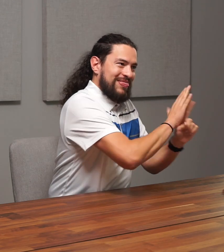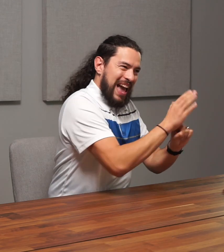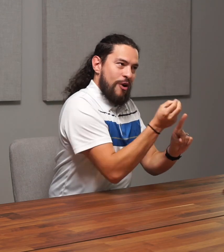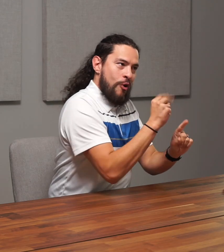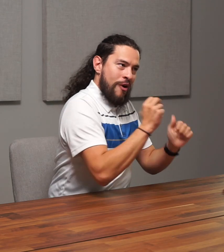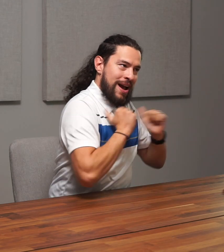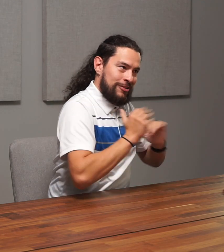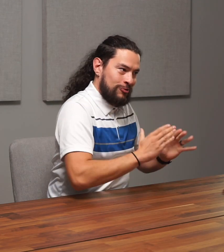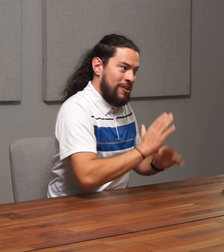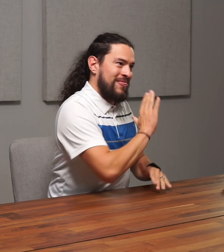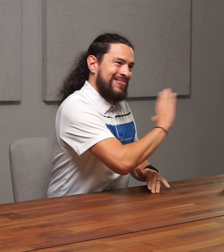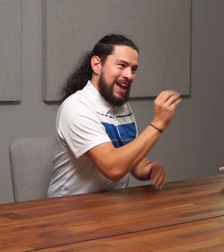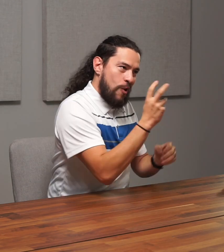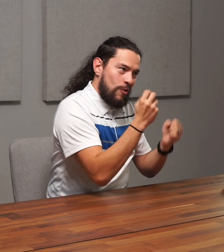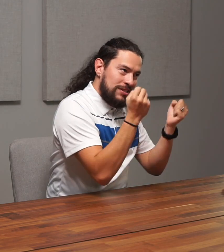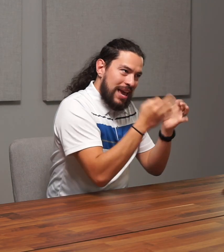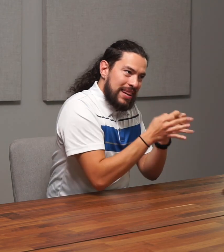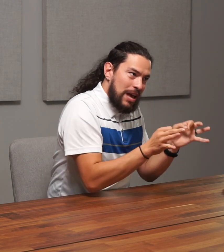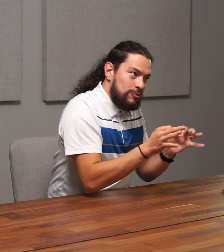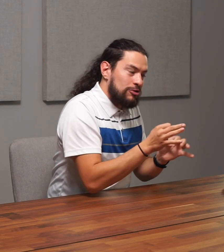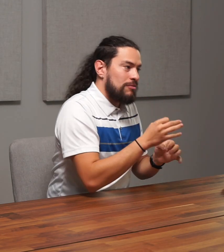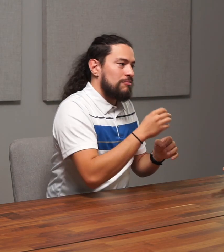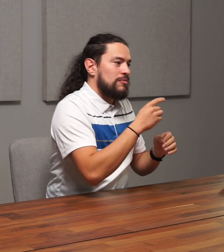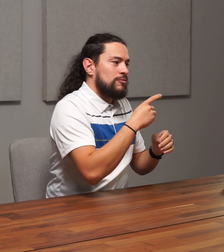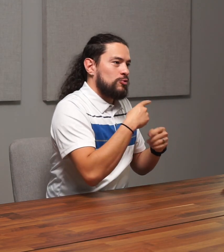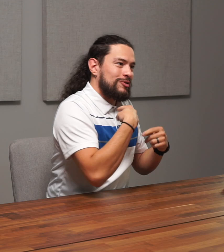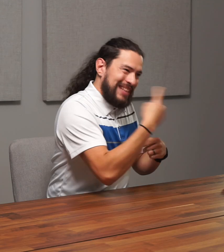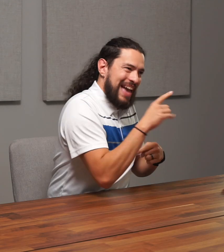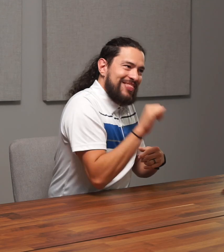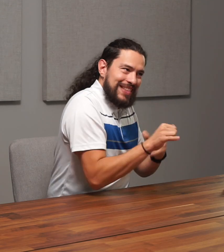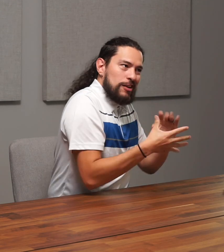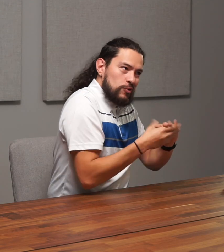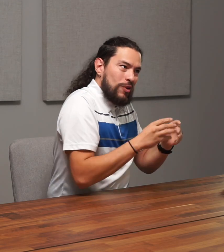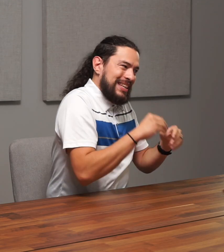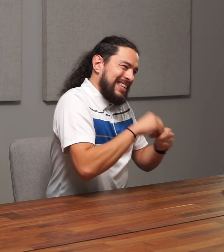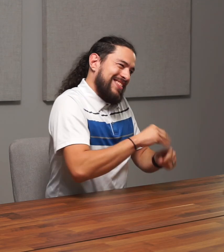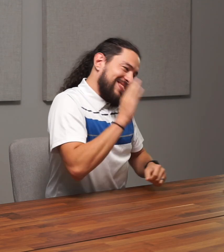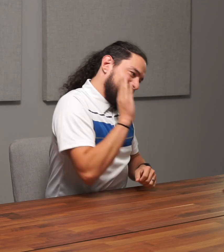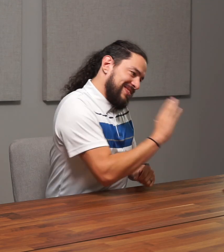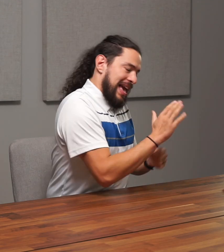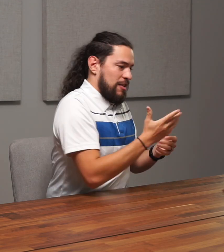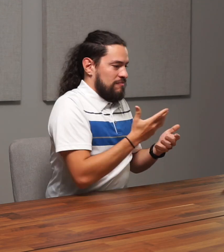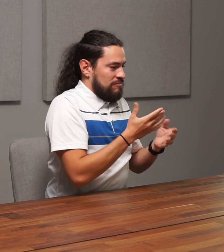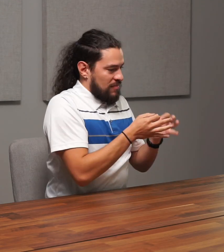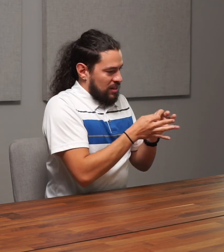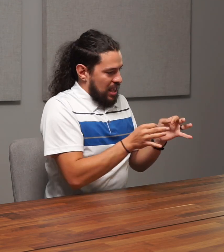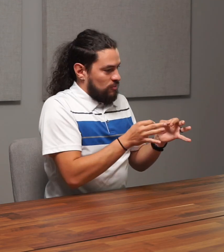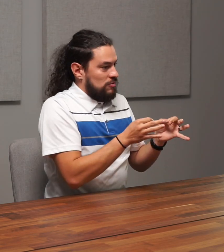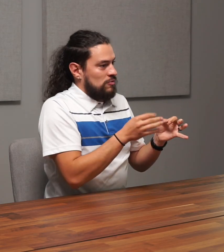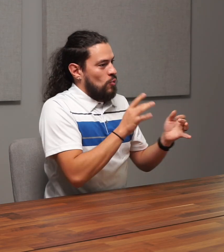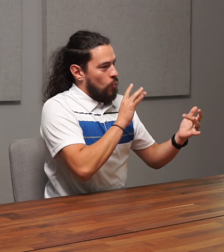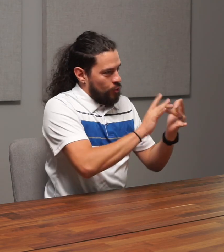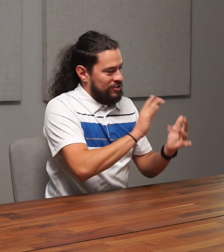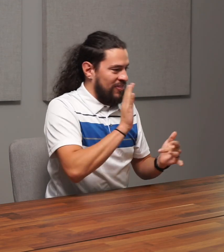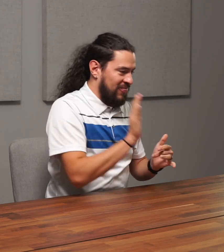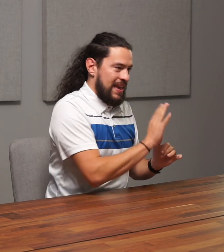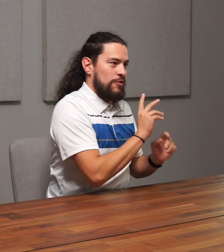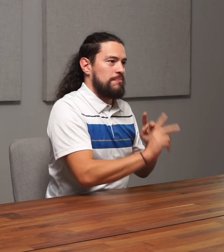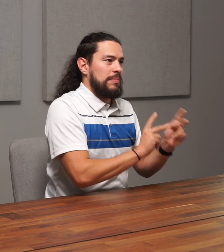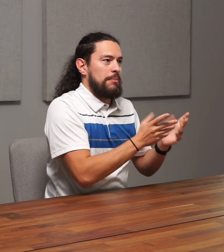actors with their own actors and their own sign language in that country to tell that story in their sign language